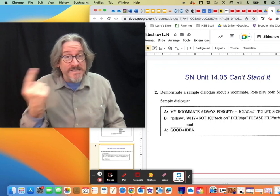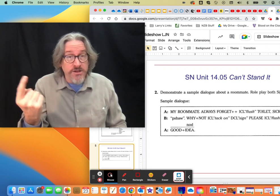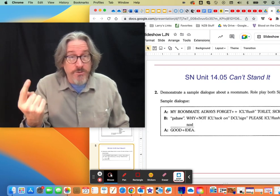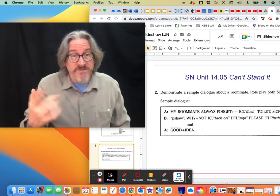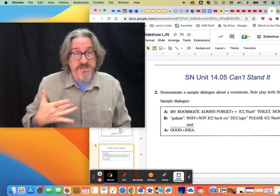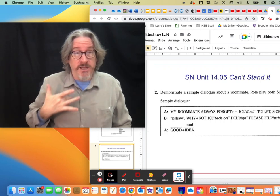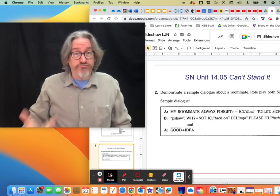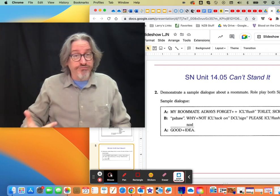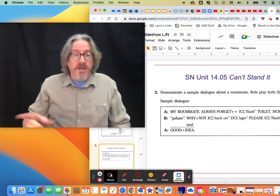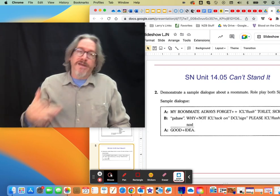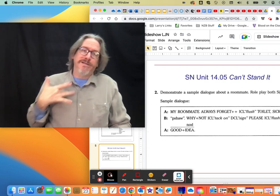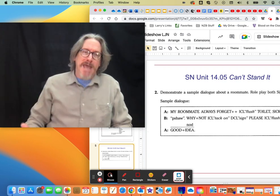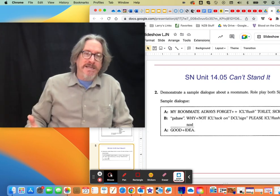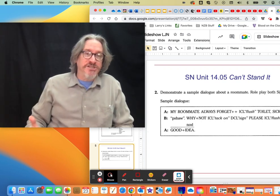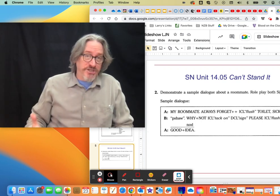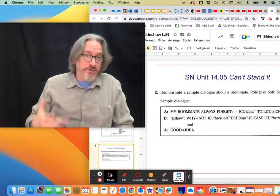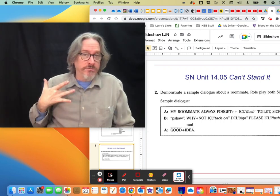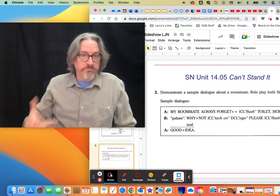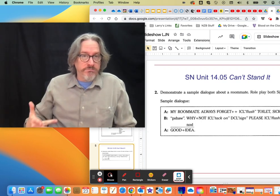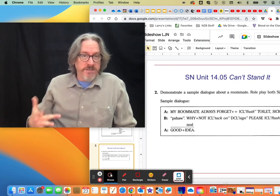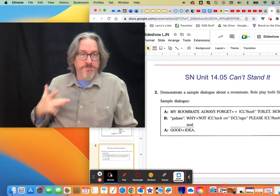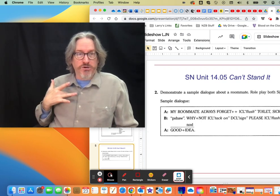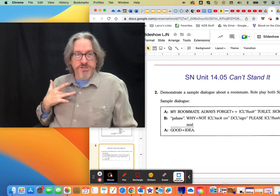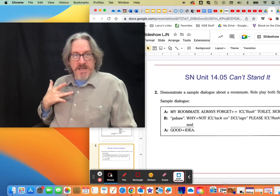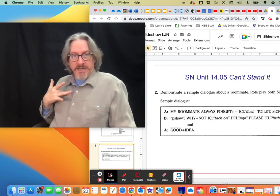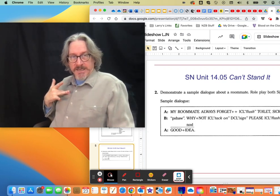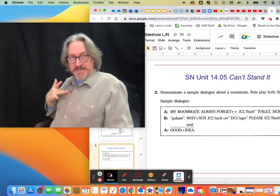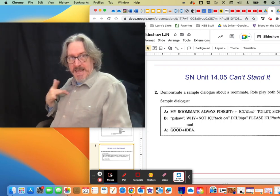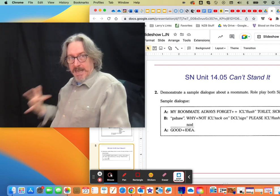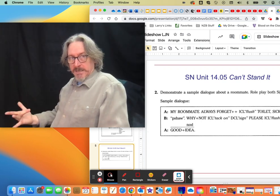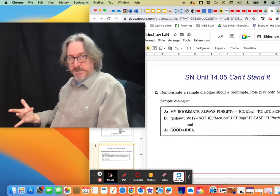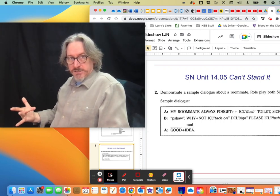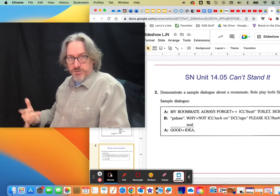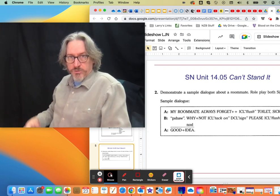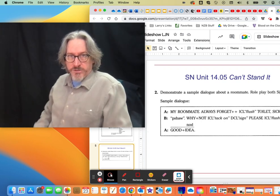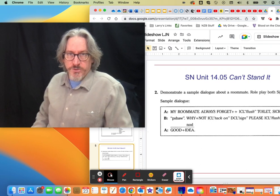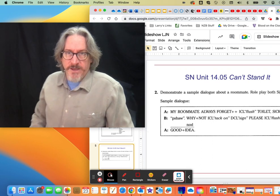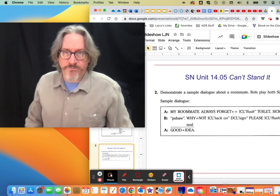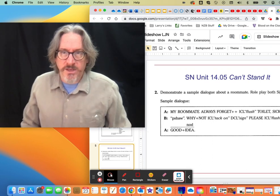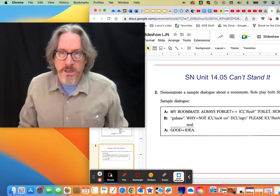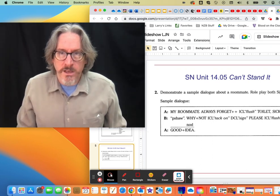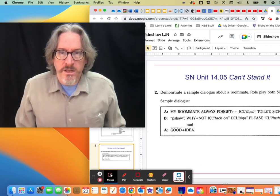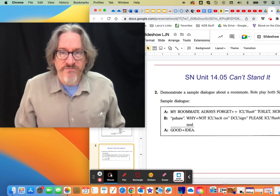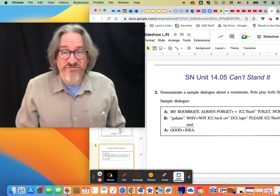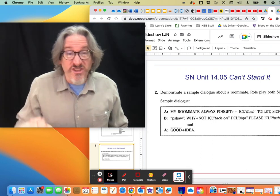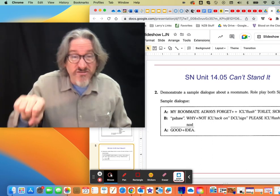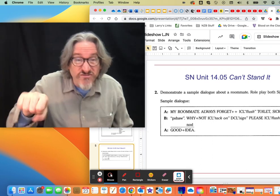This is another way of saying tends to. His personality tends to do that.